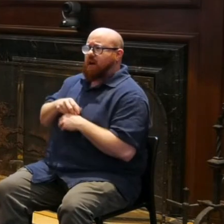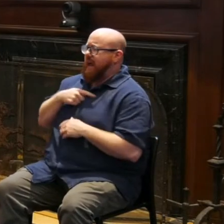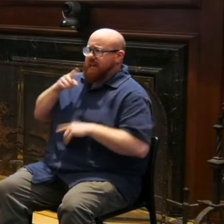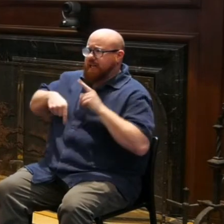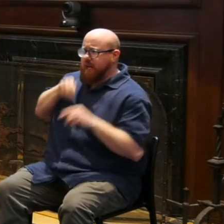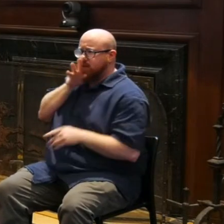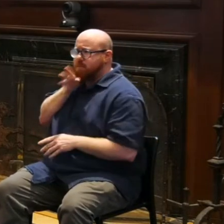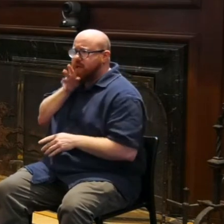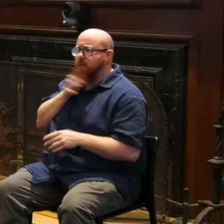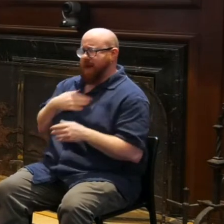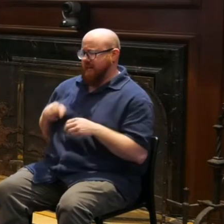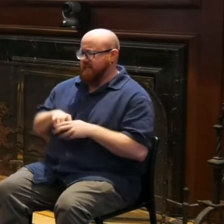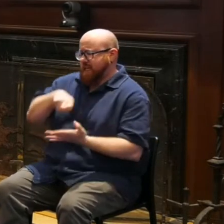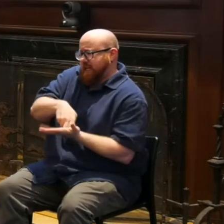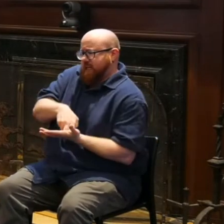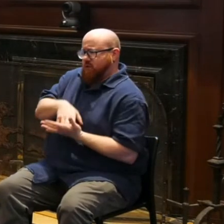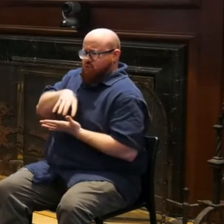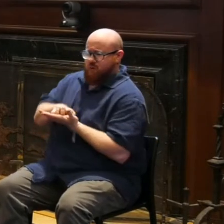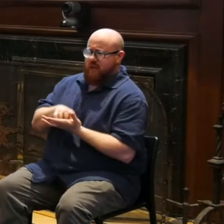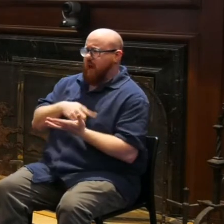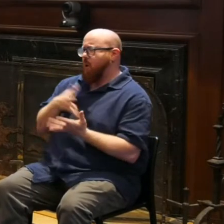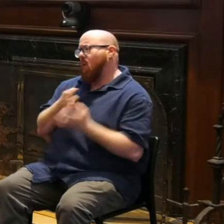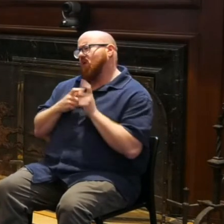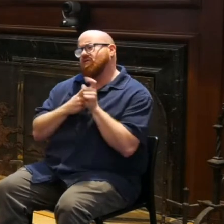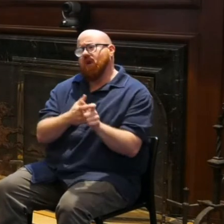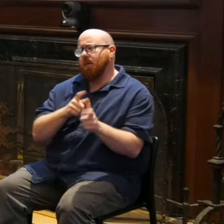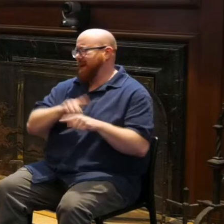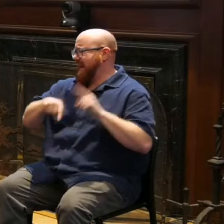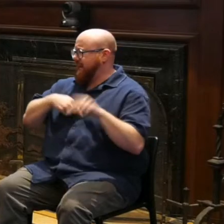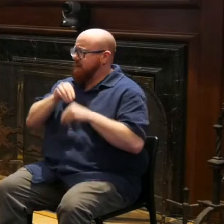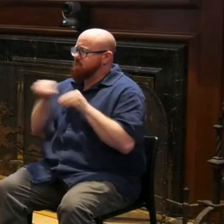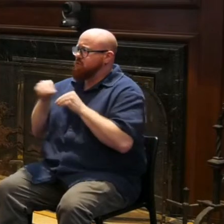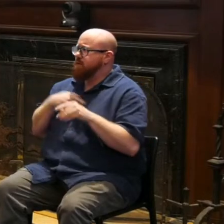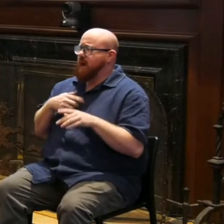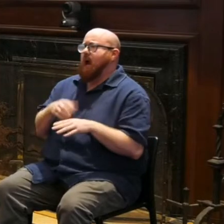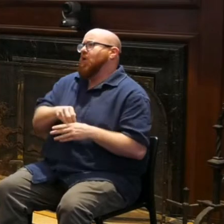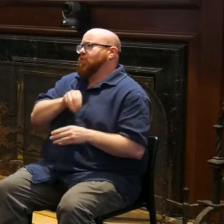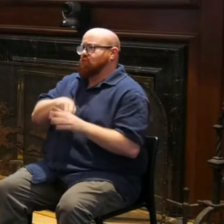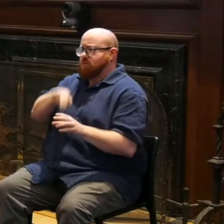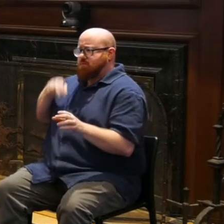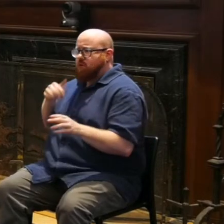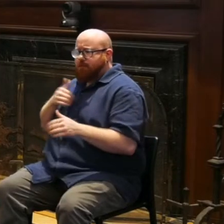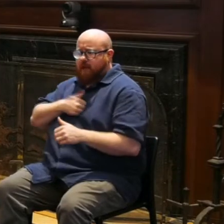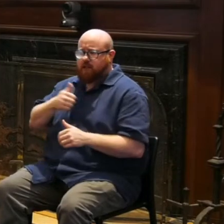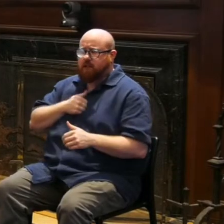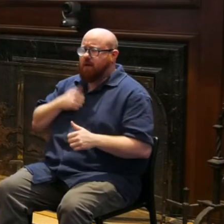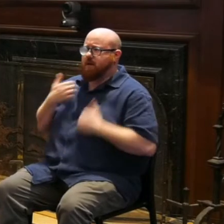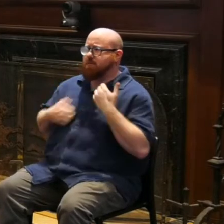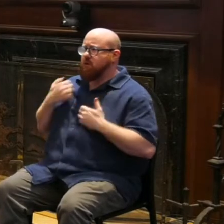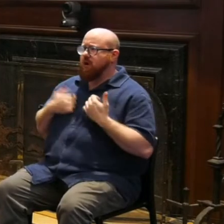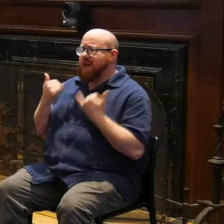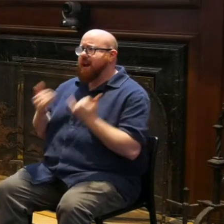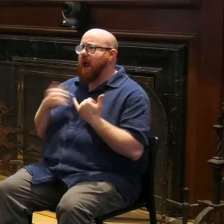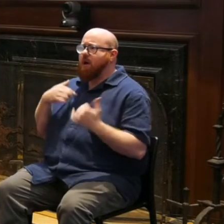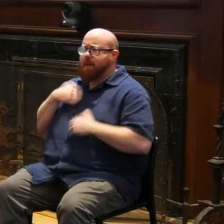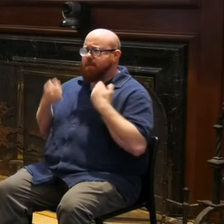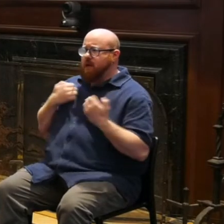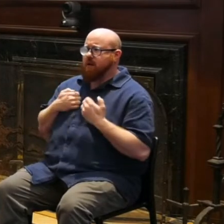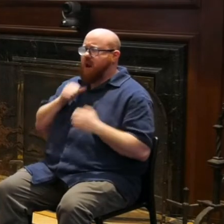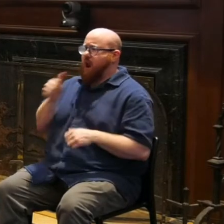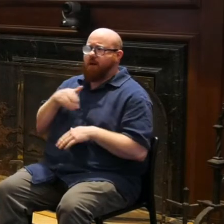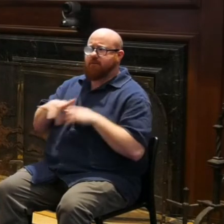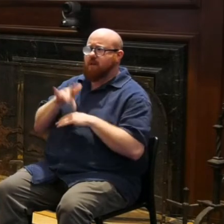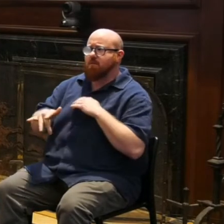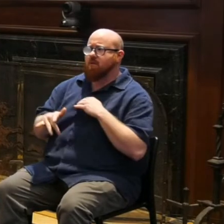speak, knees weak. Want to run away, but I can't move. So I remove myself emotionally. Now I'm emotionally